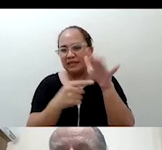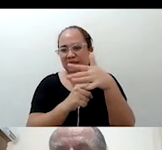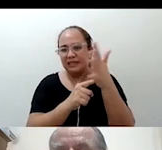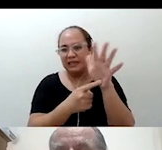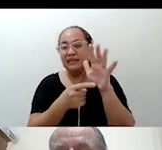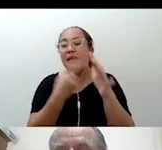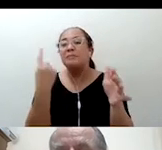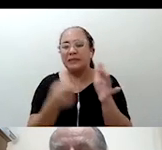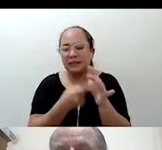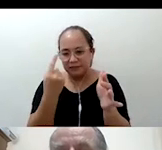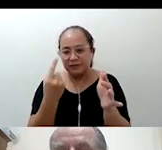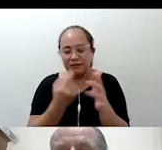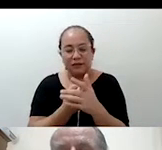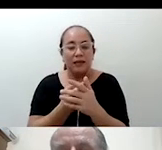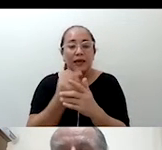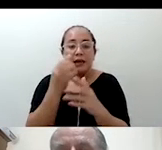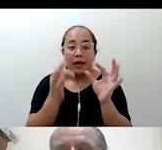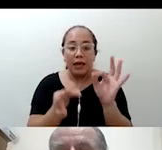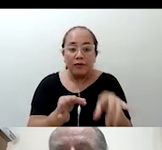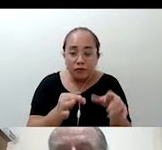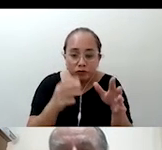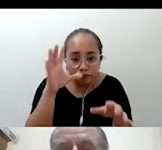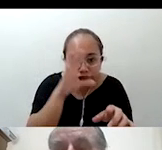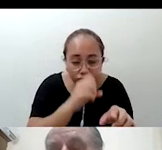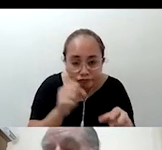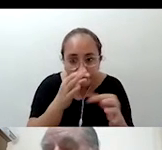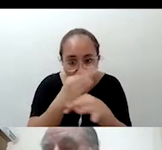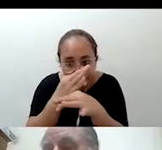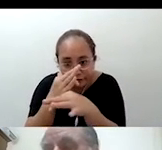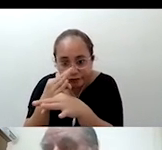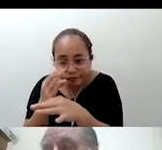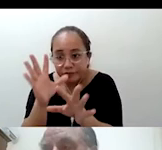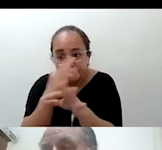So when you're figuring that out,